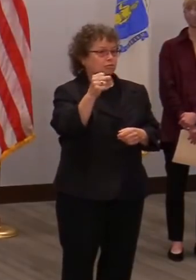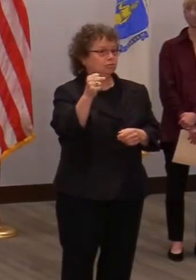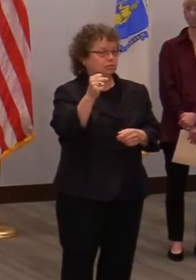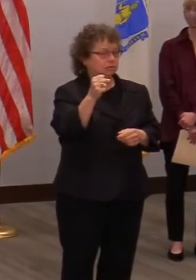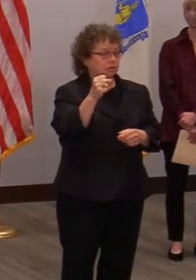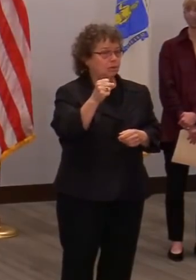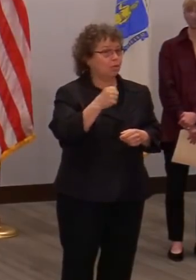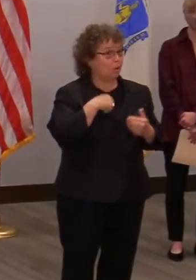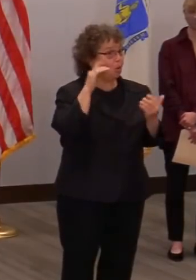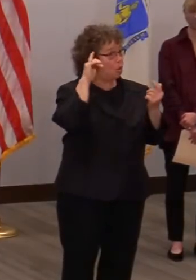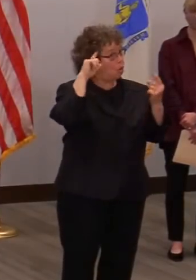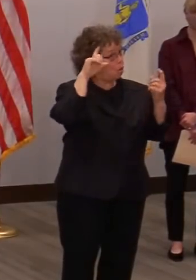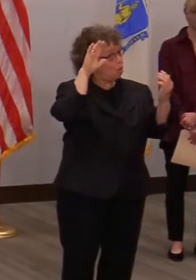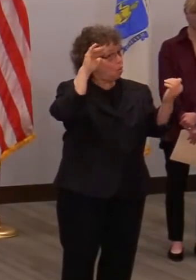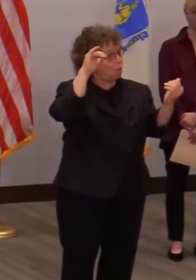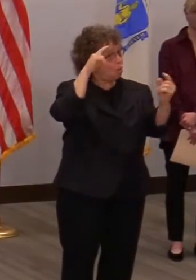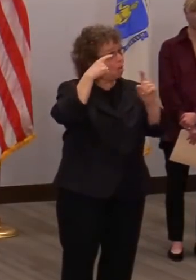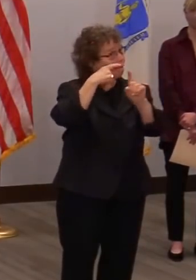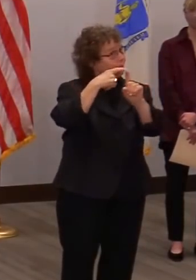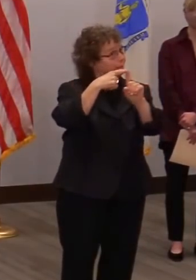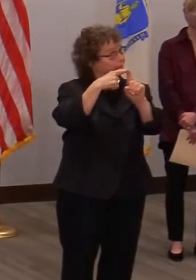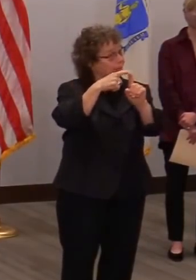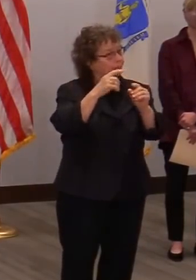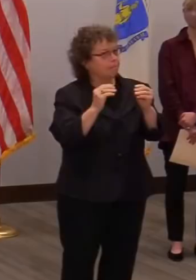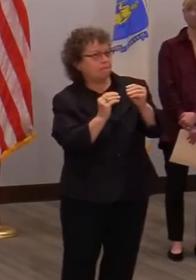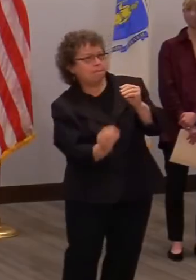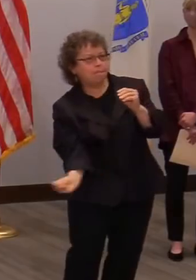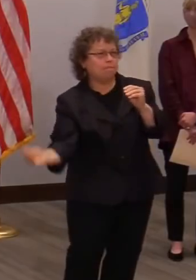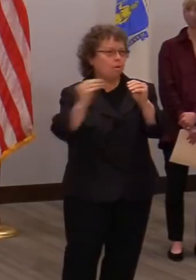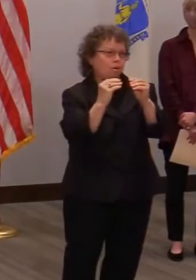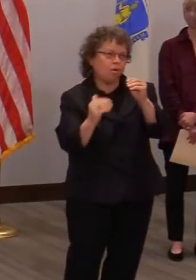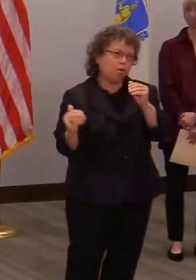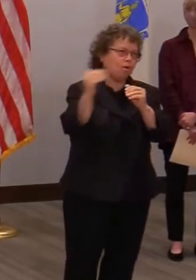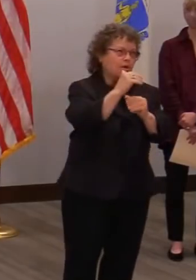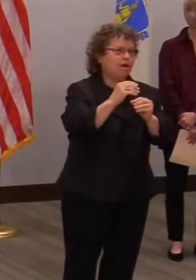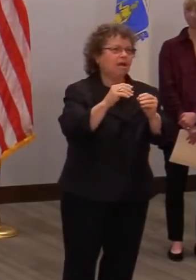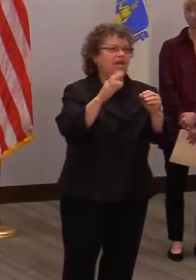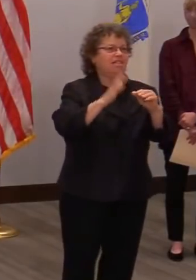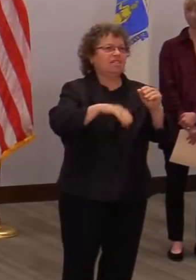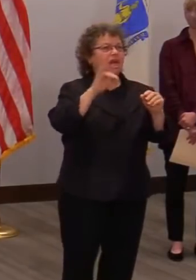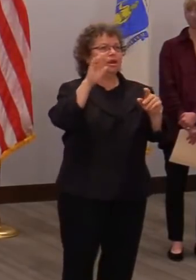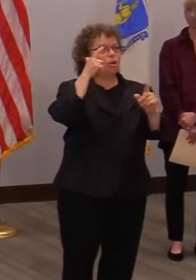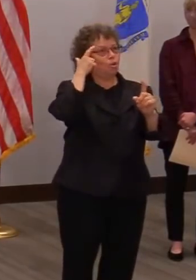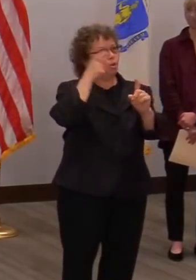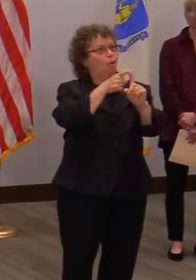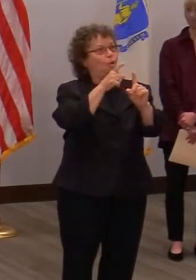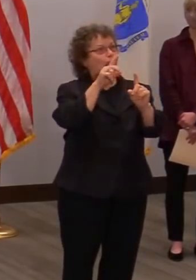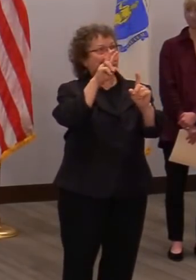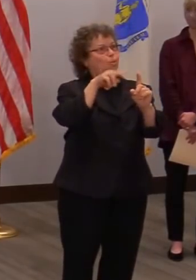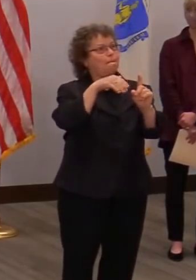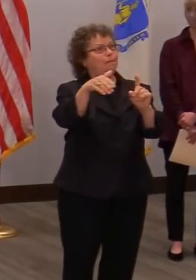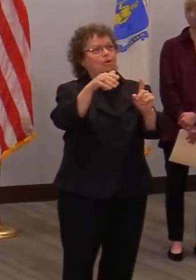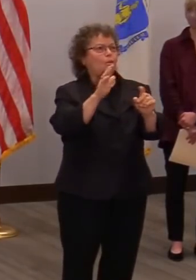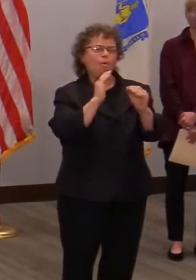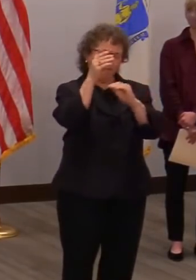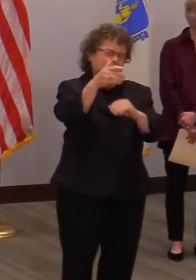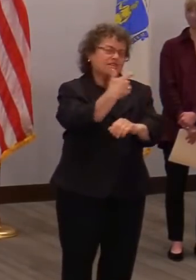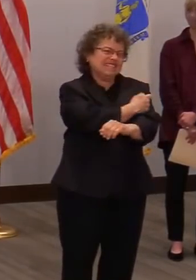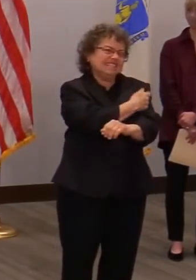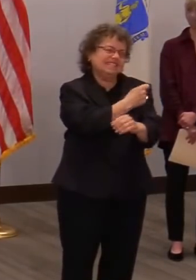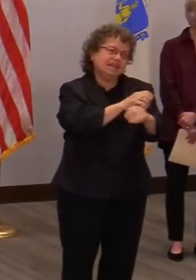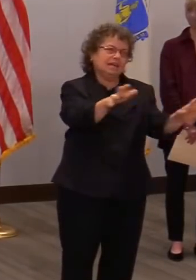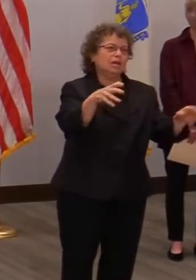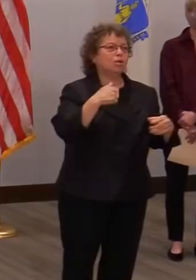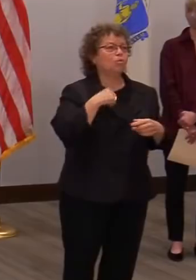will far exceed that goal and get as many people vaccinated as possible. We continue to be a national leader with